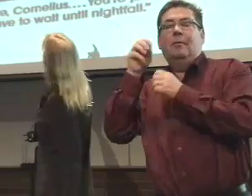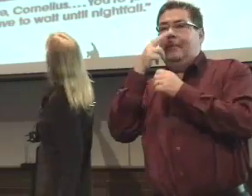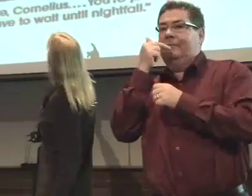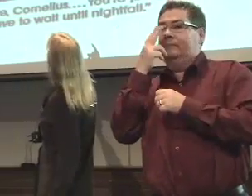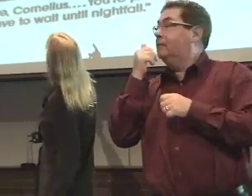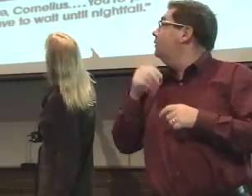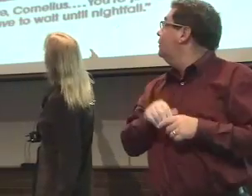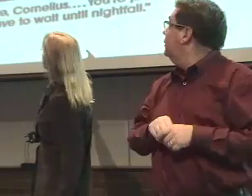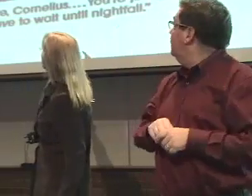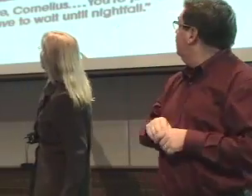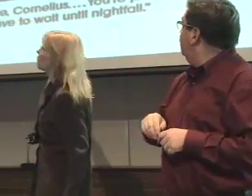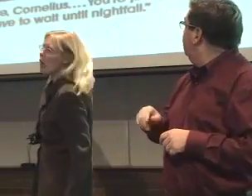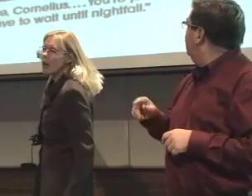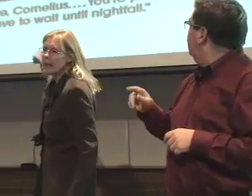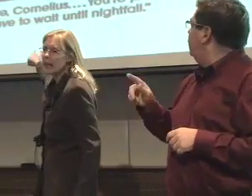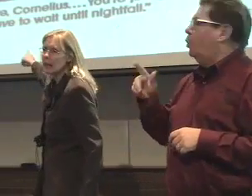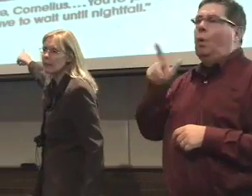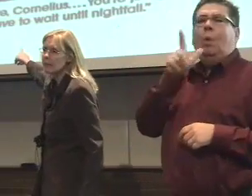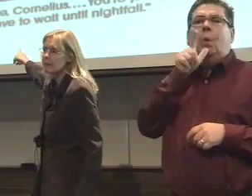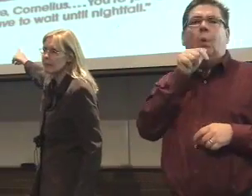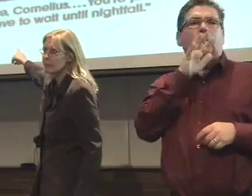First of all, who's talking?